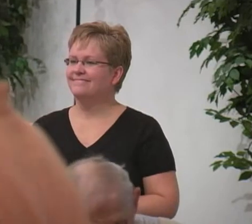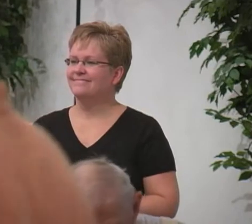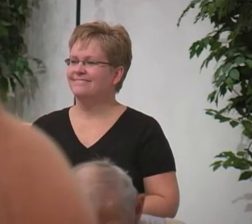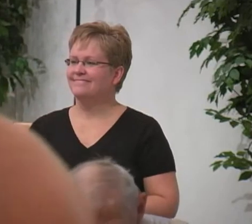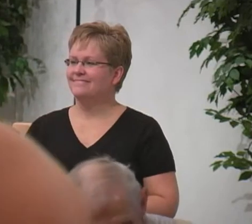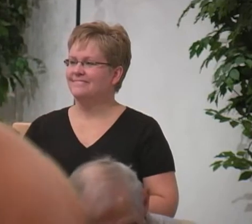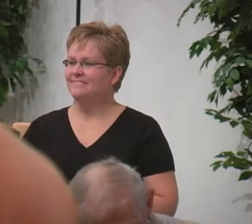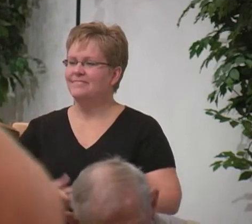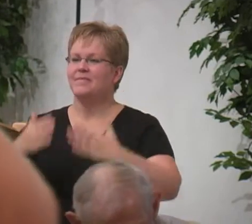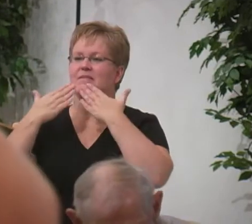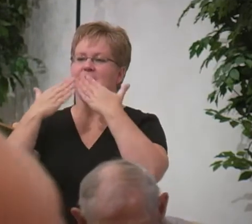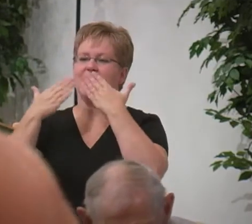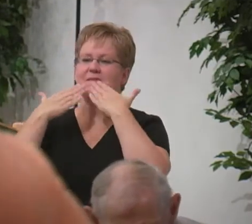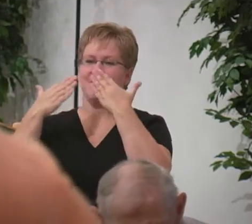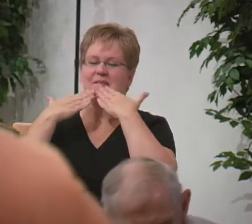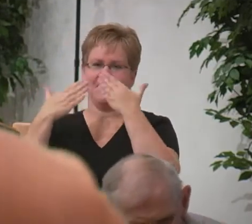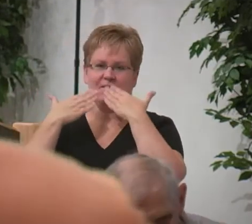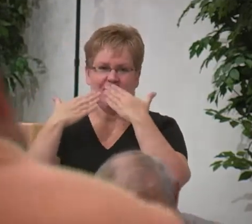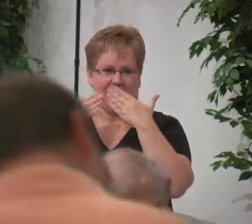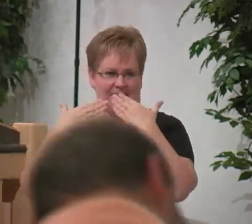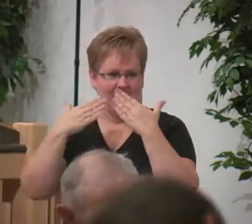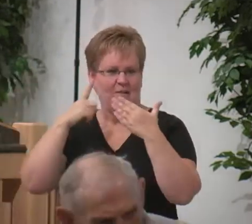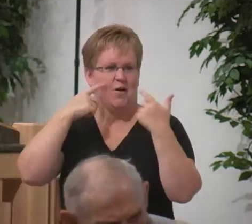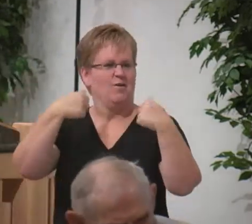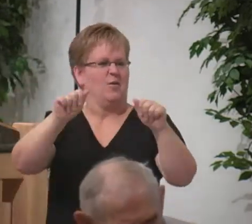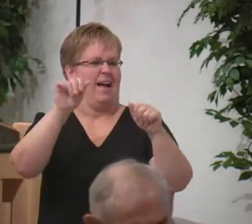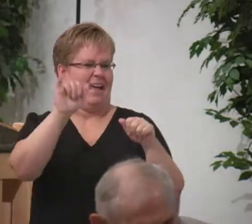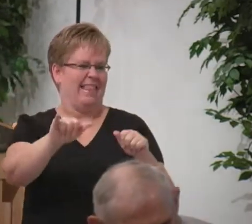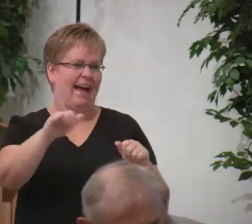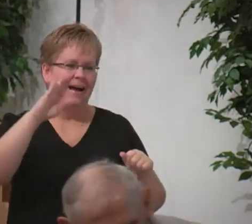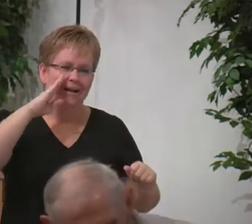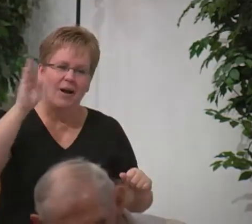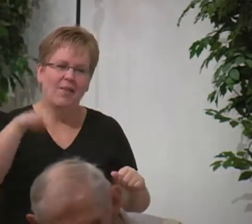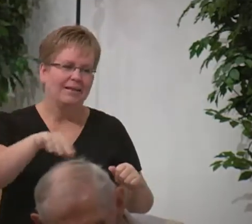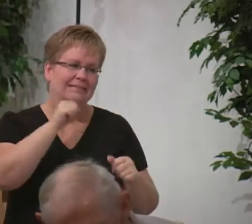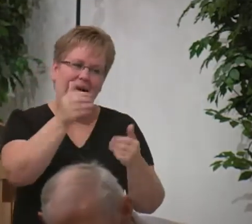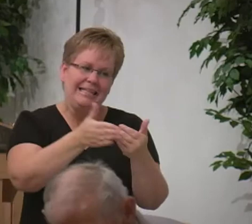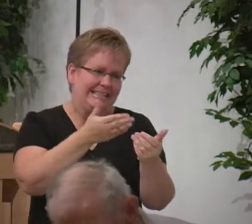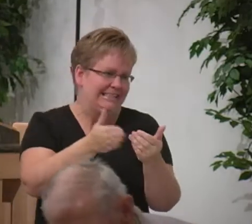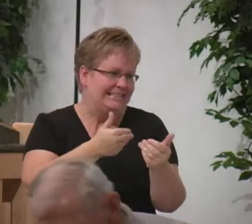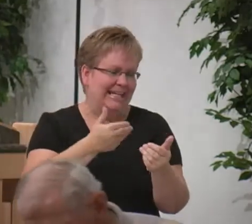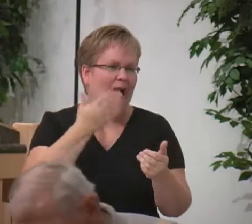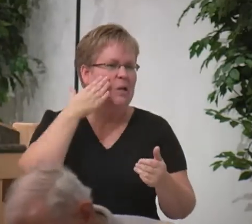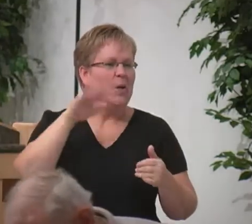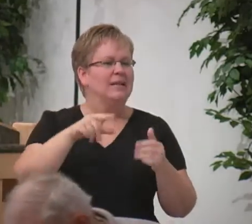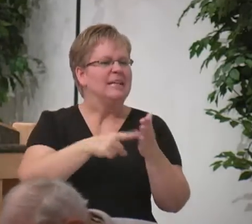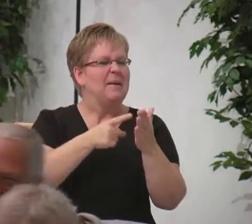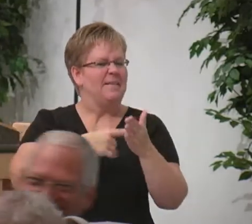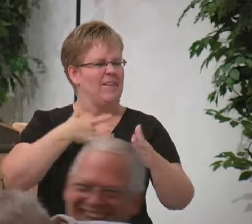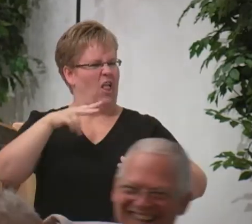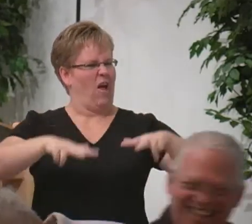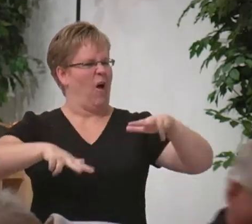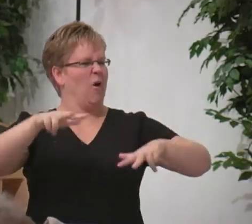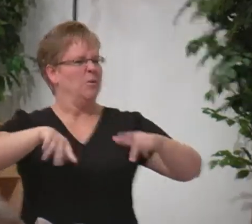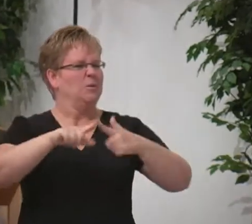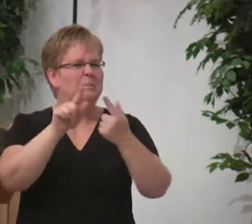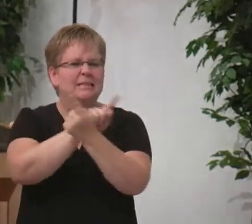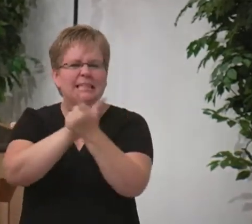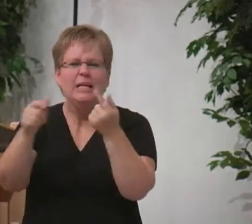Well, thank you for trying that. I know that it isn't easy. I know that sometimes it feels awkward, but I hope it was also a